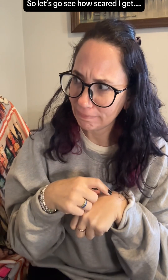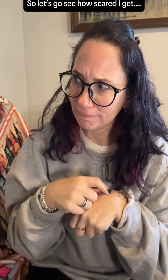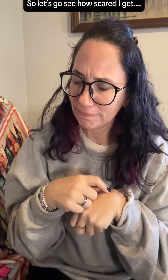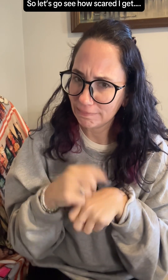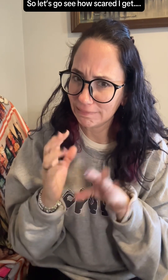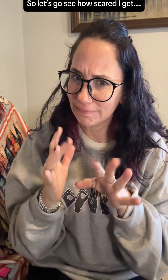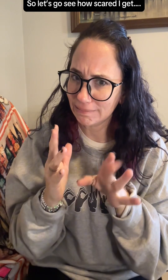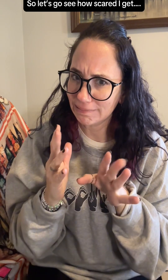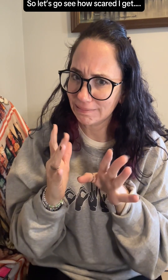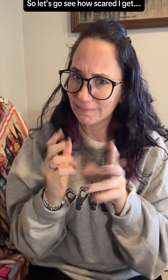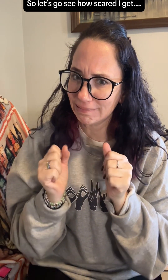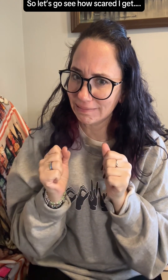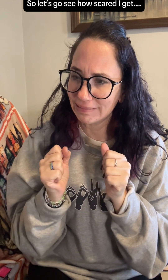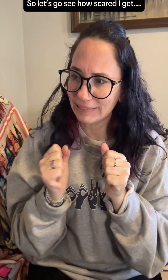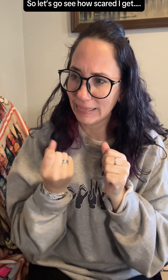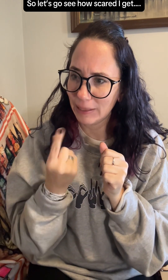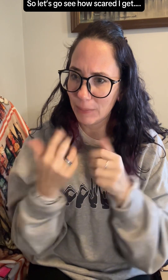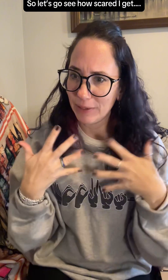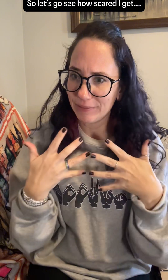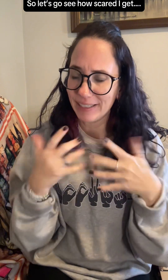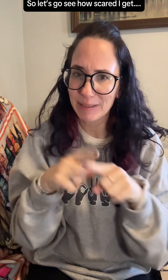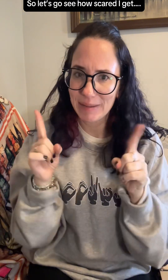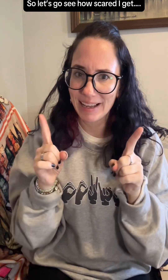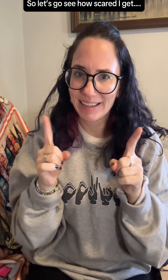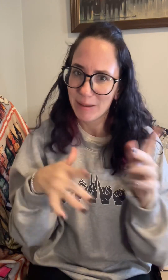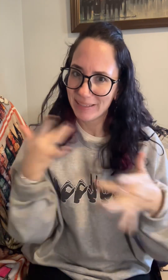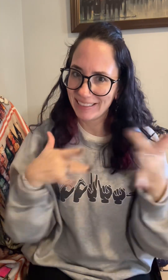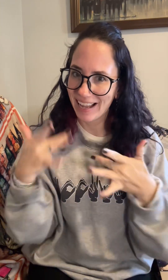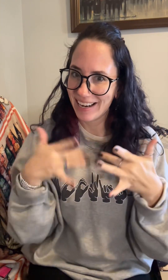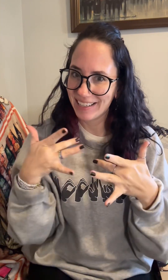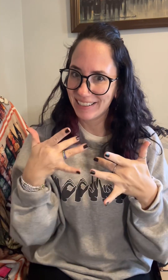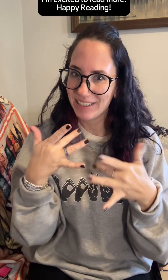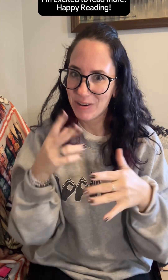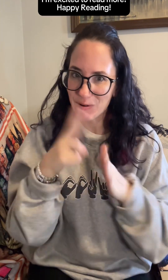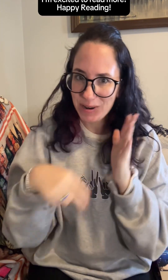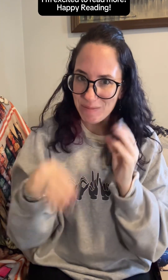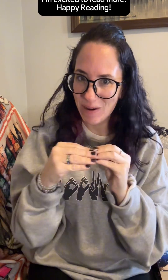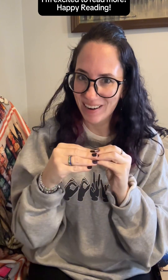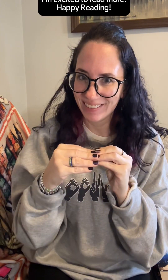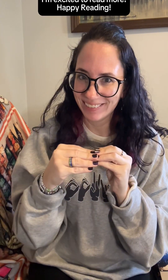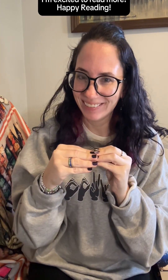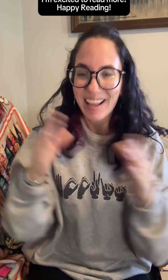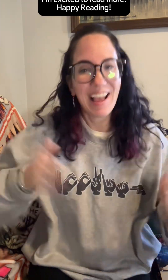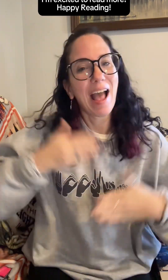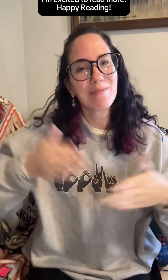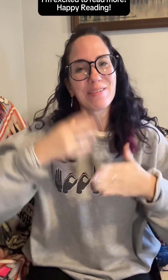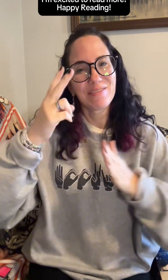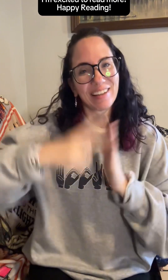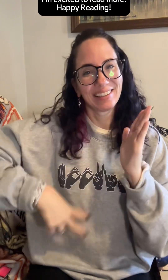So let's go see how scared I get. I'm excited to read more. Happy reading!